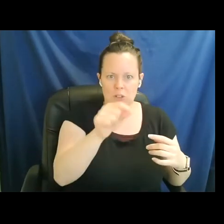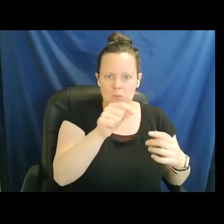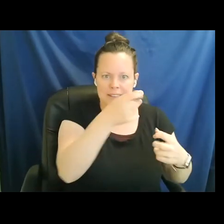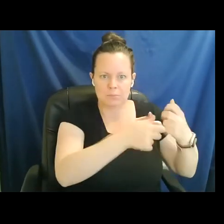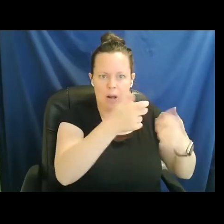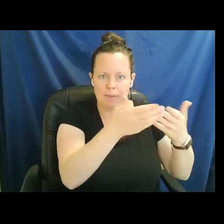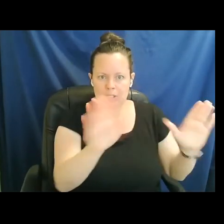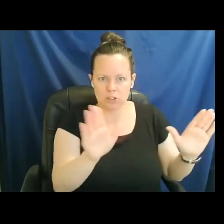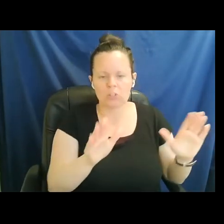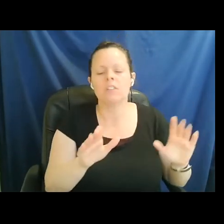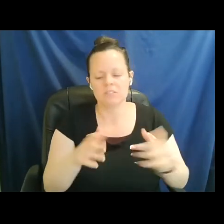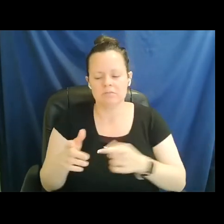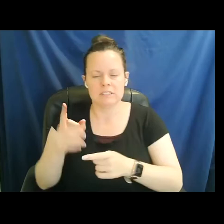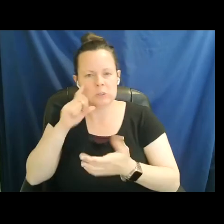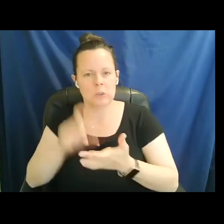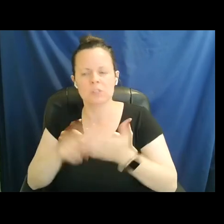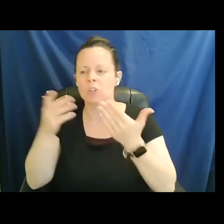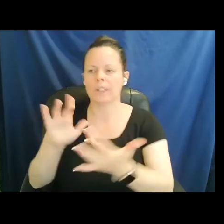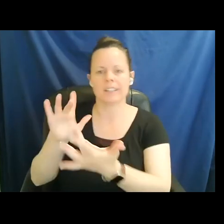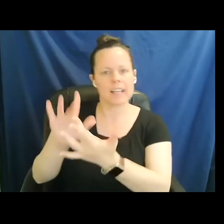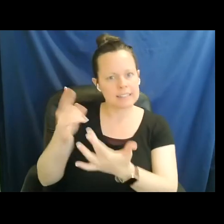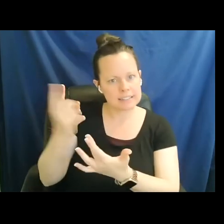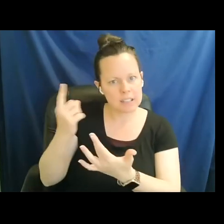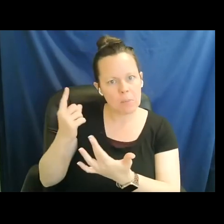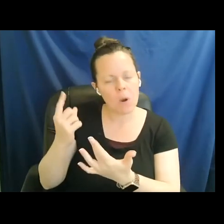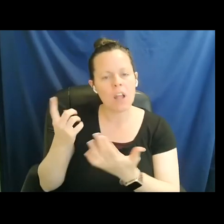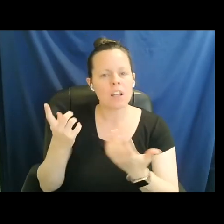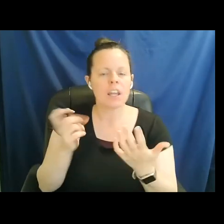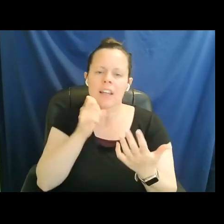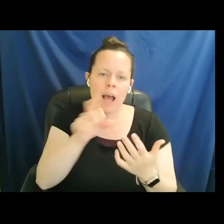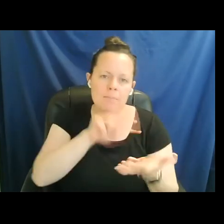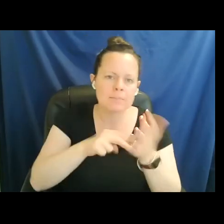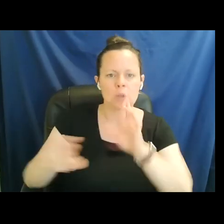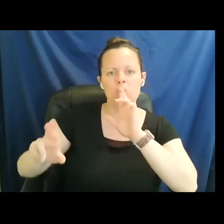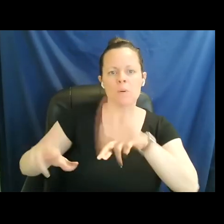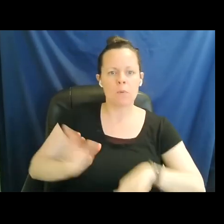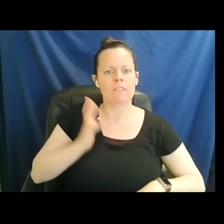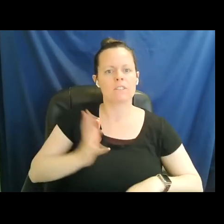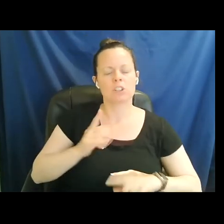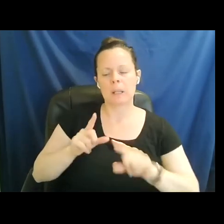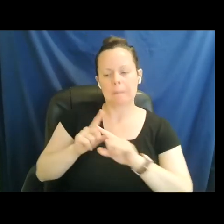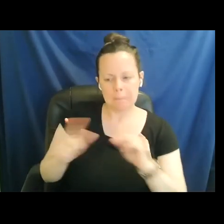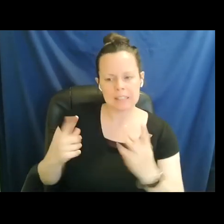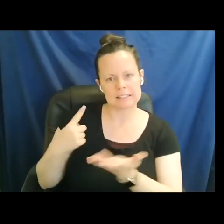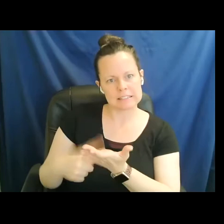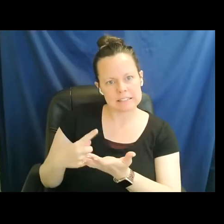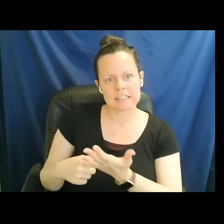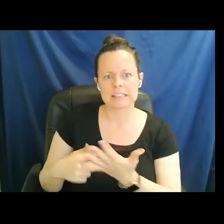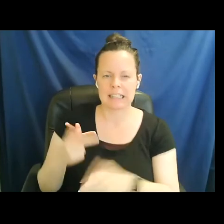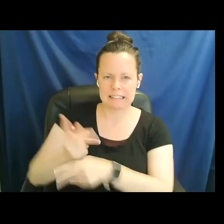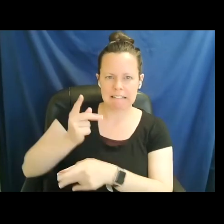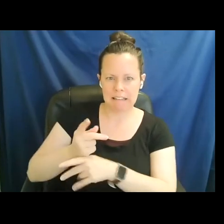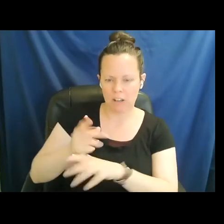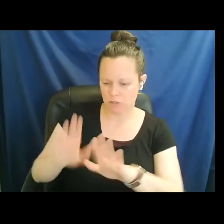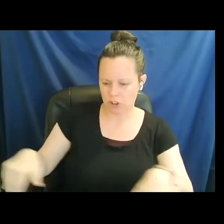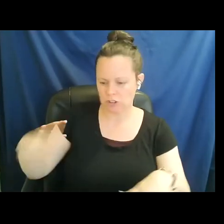someone, reach out. It doesn't necessarily have to mean you're reporting abuse or neglect, but taking care of your kid's mental health is important too, and figuring